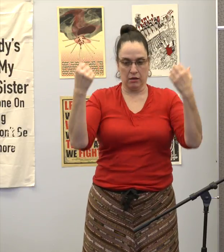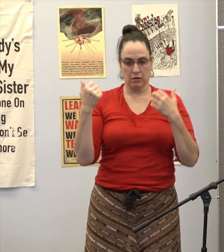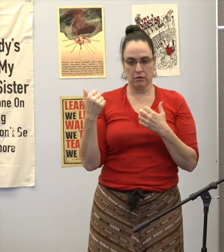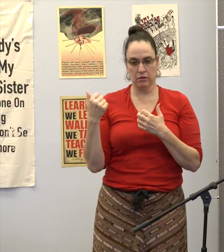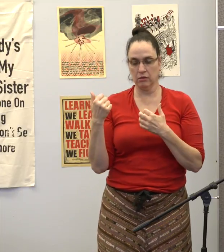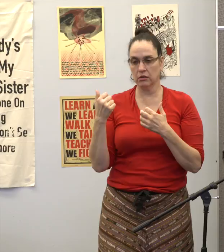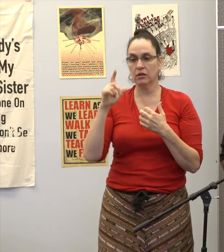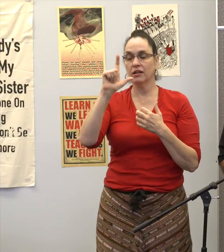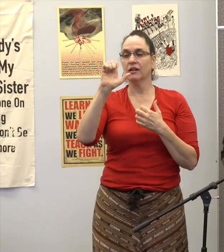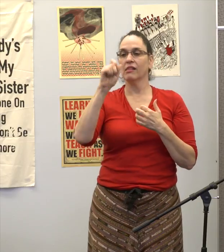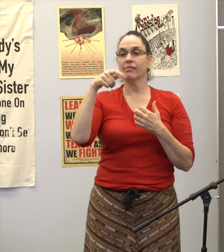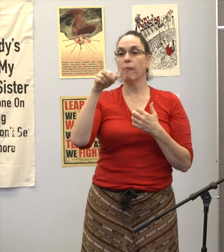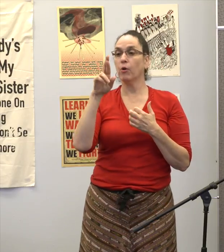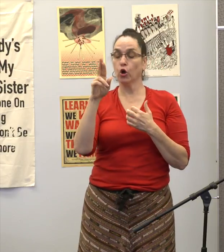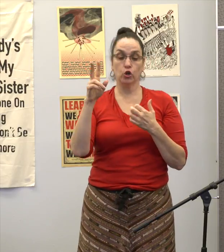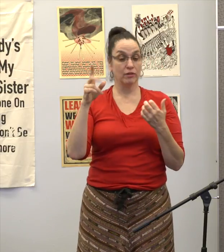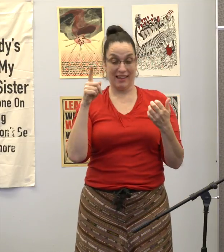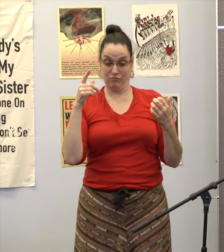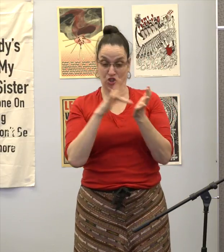leper a copay.